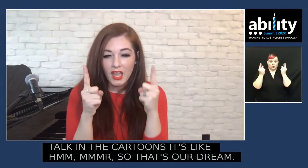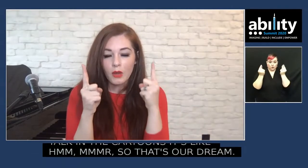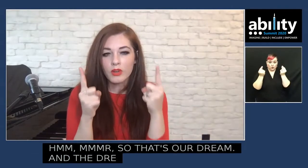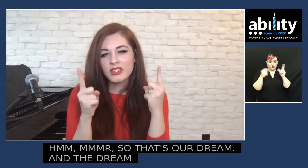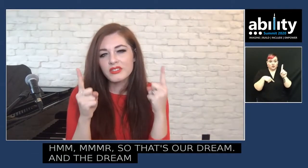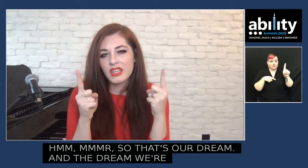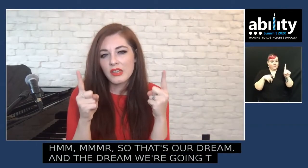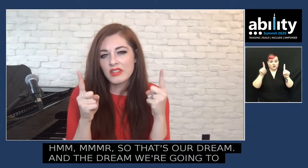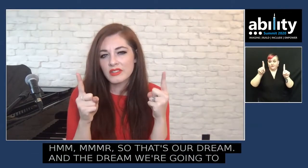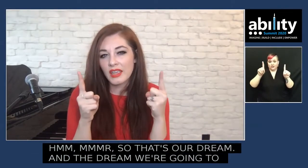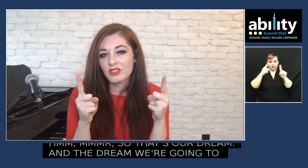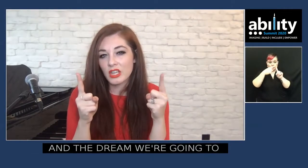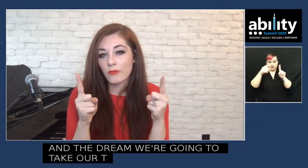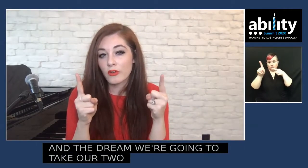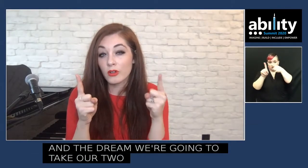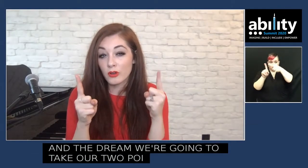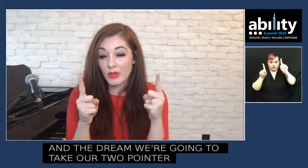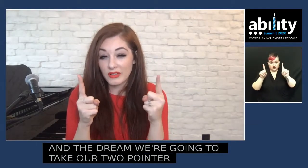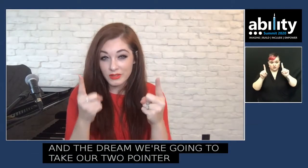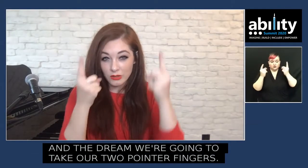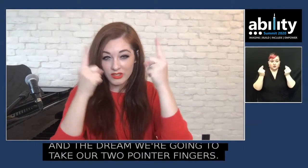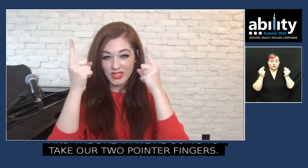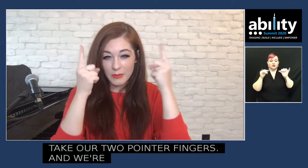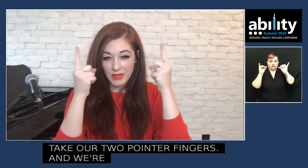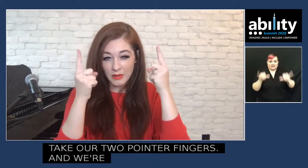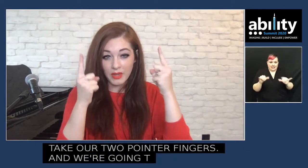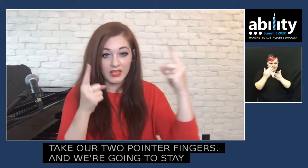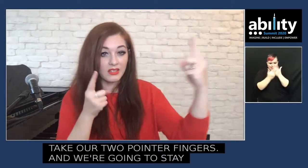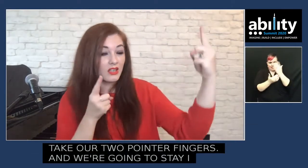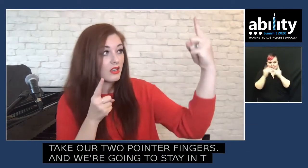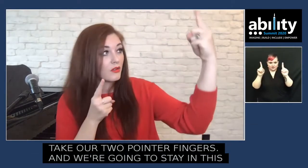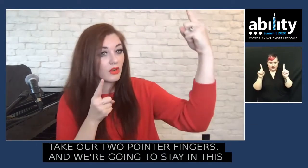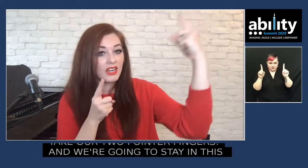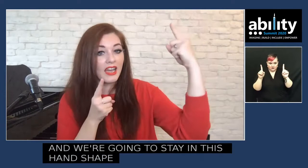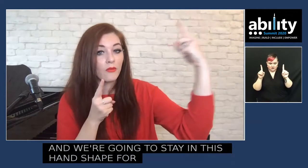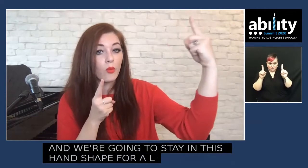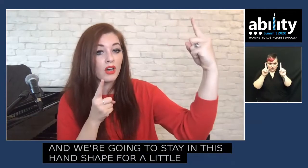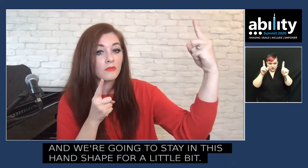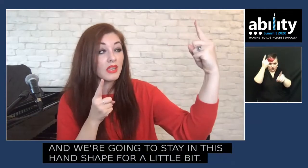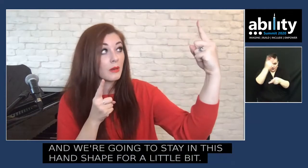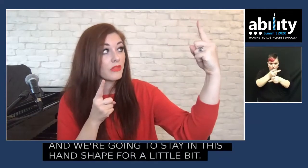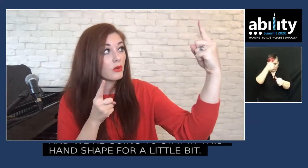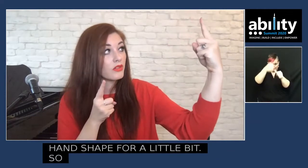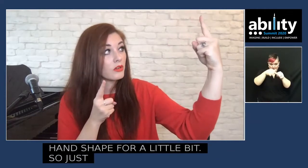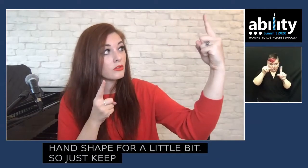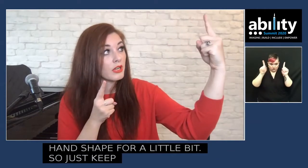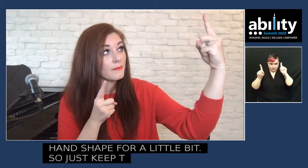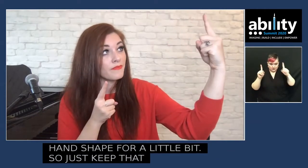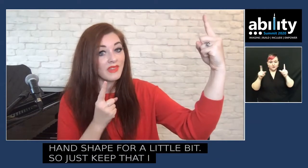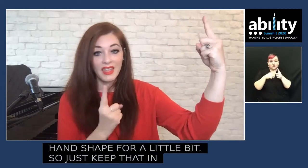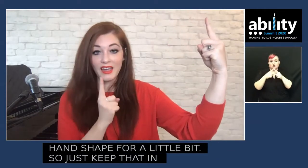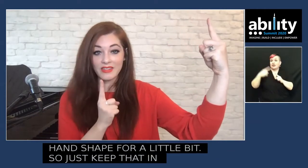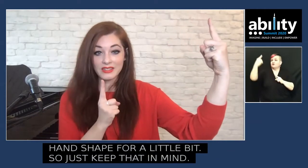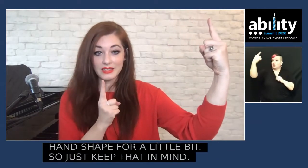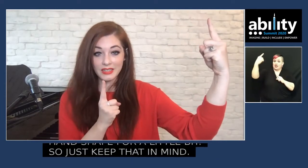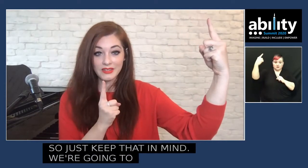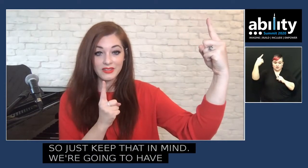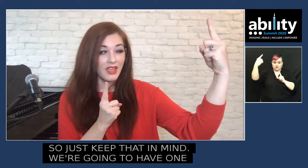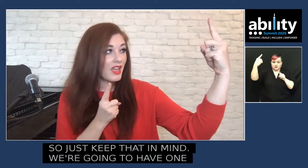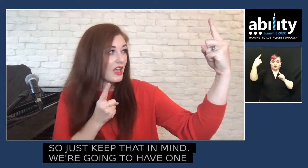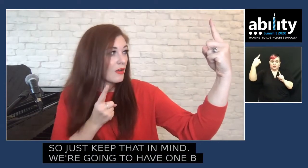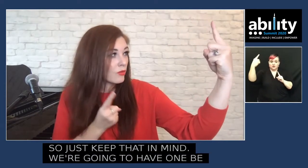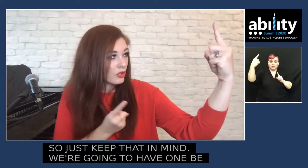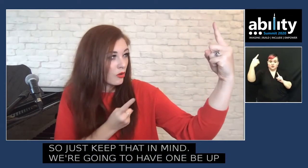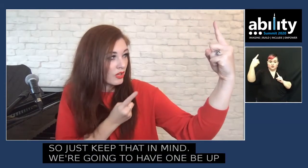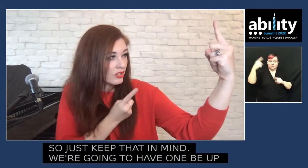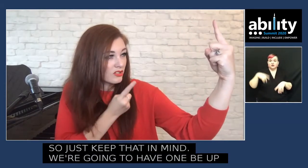fingers. And we're going to stay in this hand shape for a little bit, so just keep that in mind. We're going to have one be up there with our dream, and this is